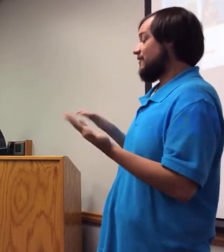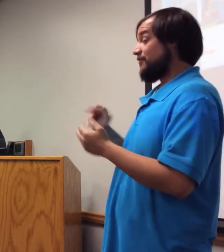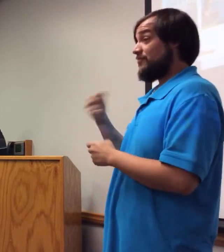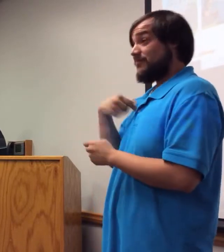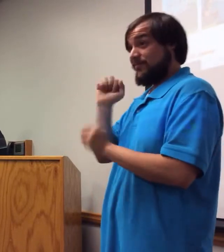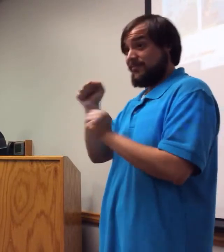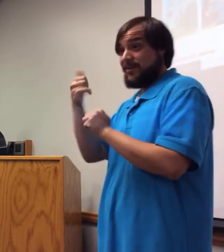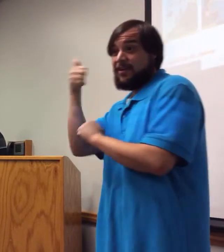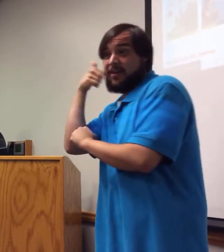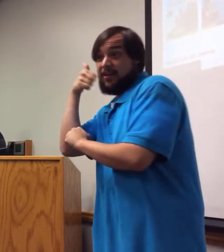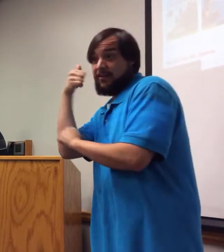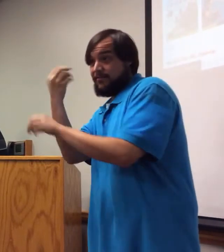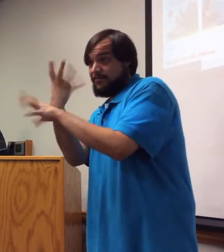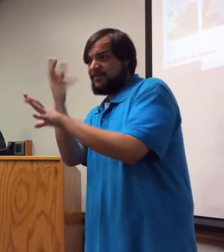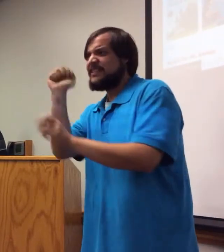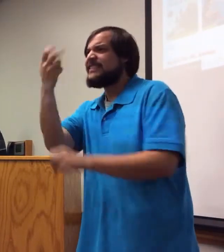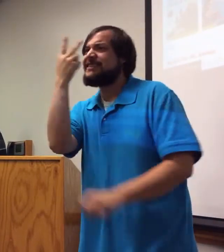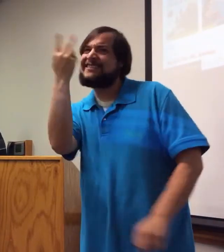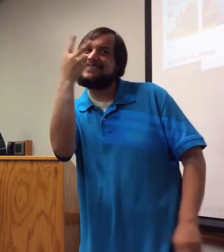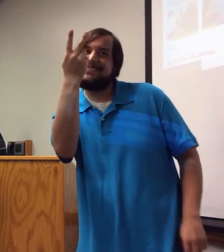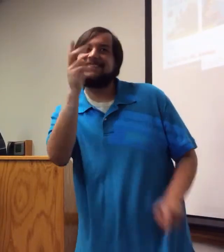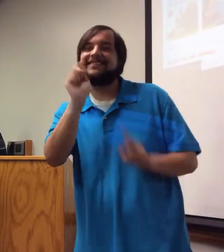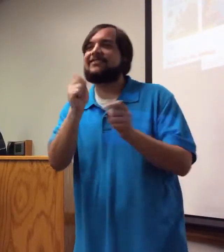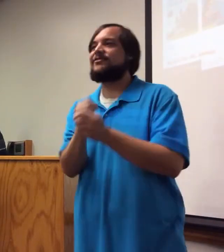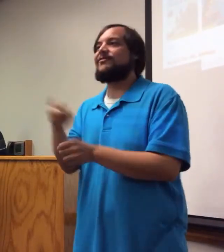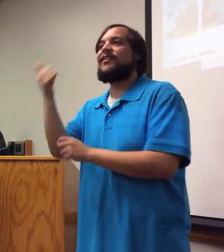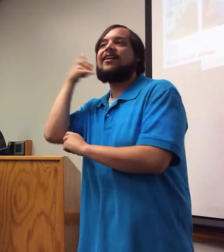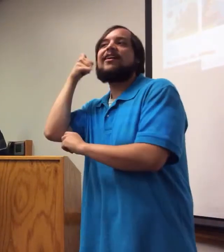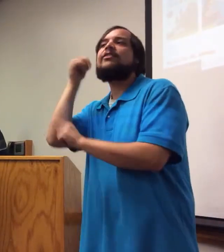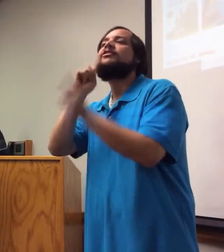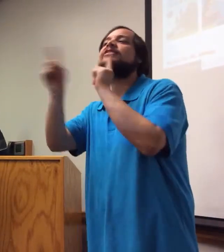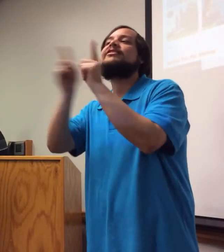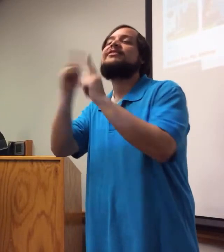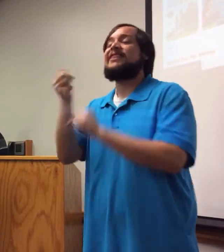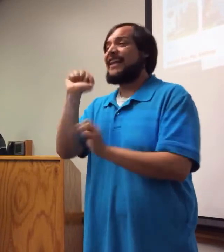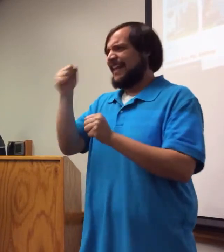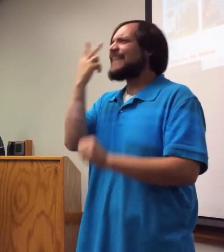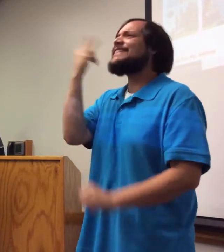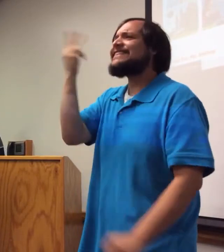video on. We can see them fine. We can see, we just need to do a conference call. We can see you.